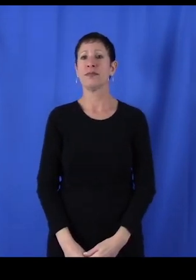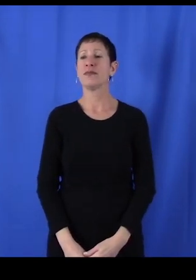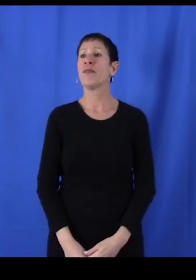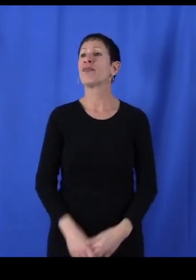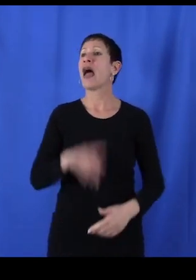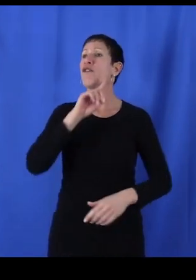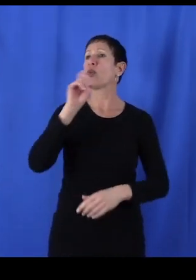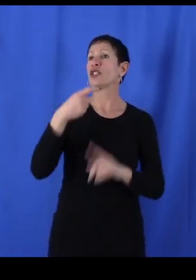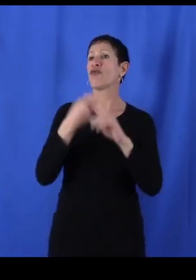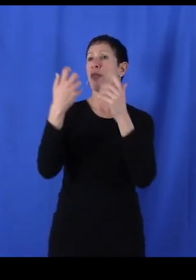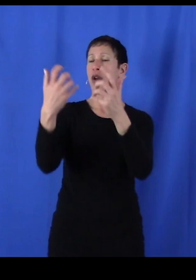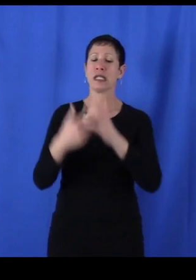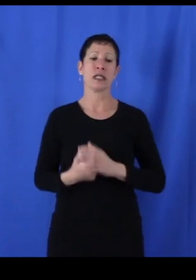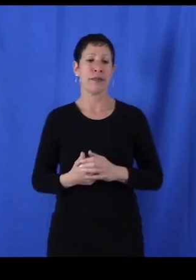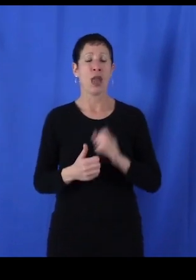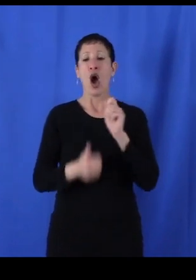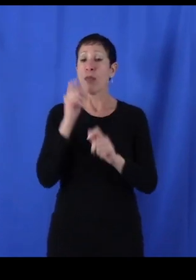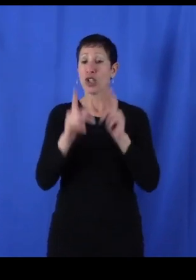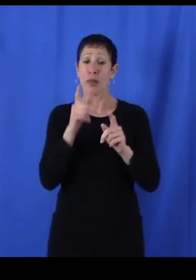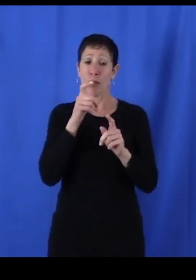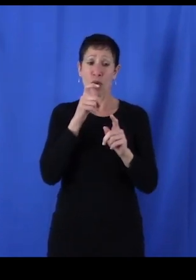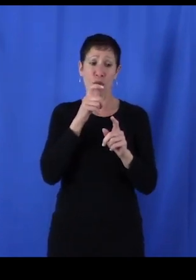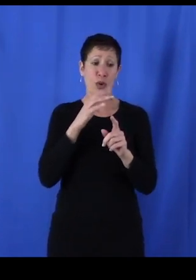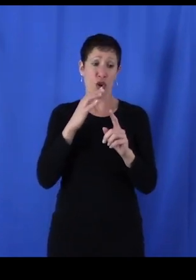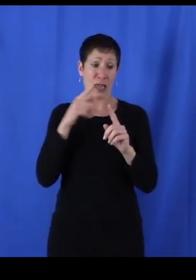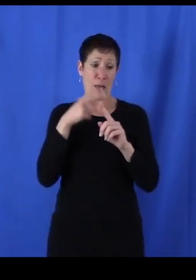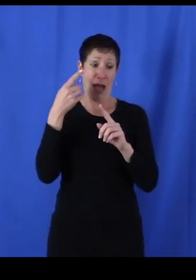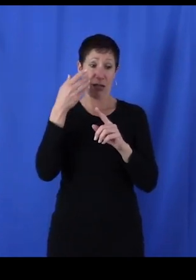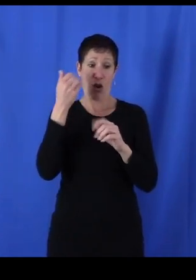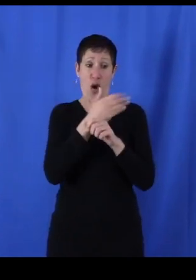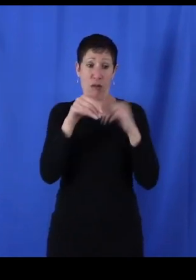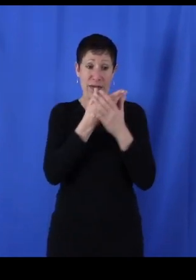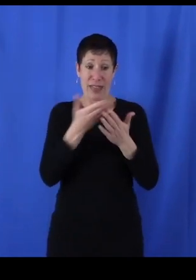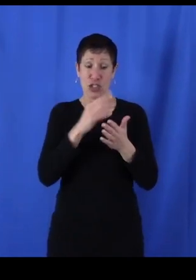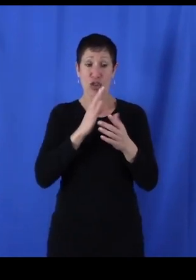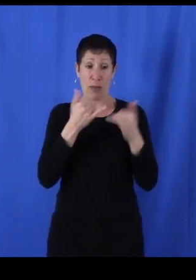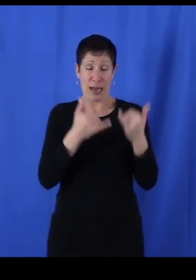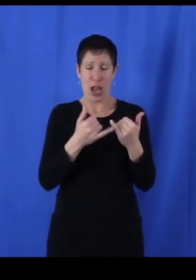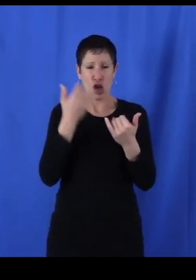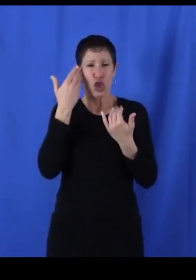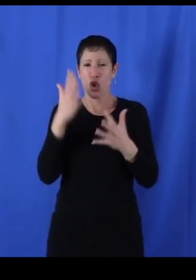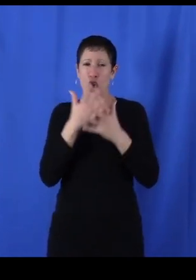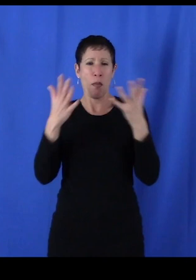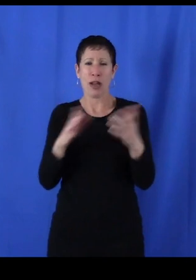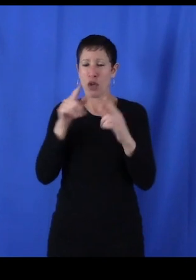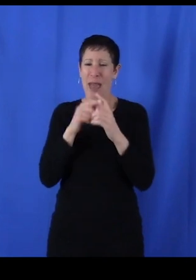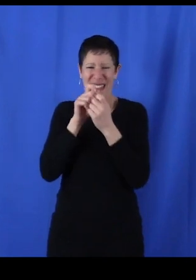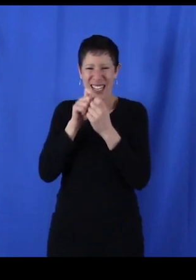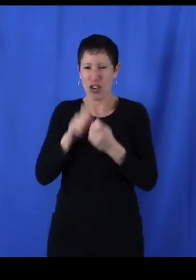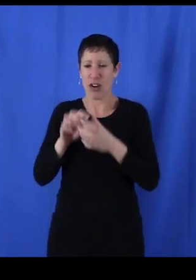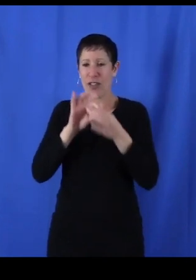Essentially, what I'm thinking is that most of the people who are talking about ideologically or conceptually the things that you're talking about don't know very much about the nitty-gritty of networks and what might